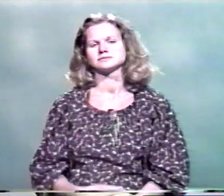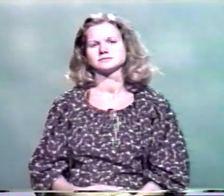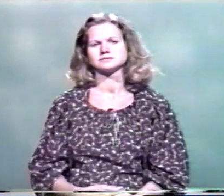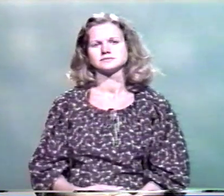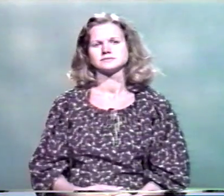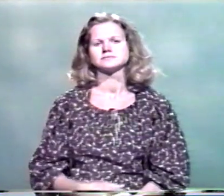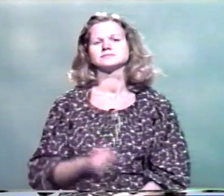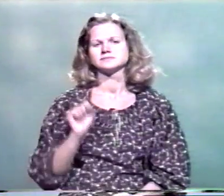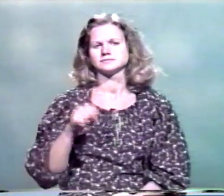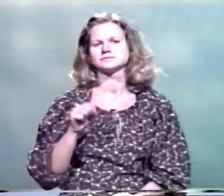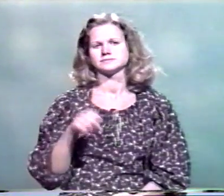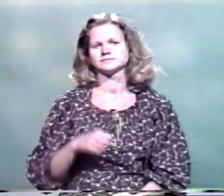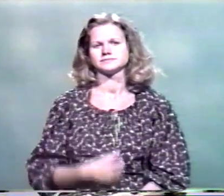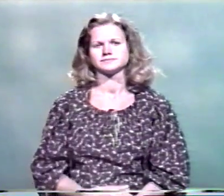Yes.